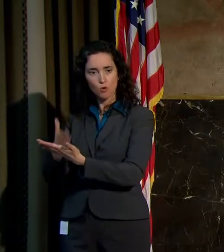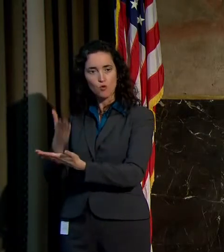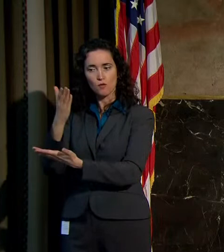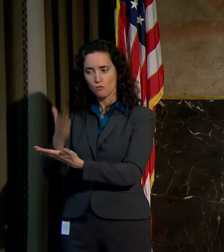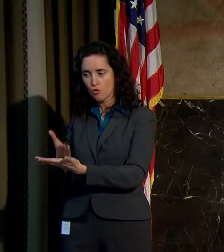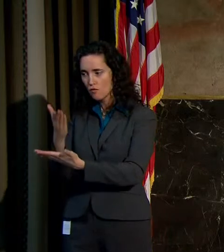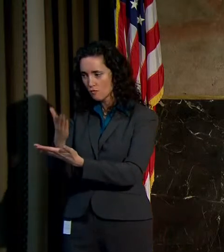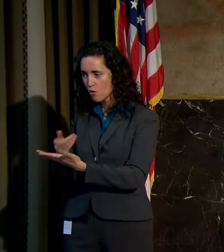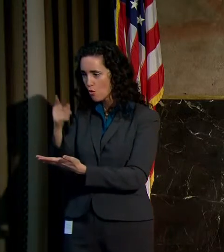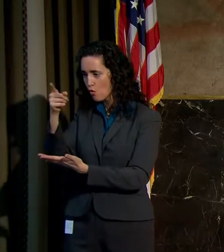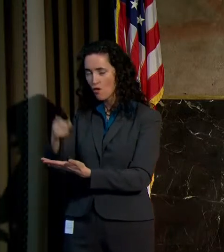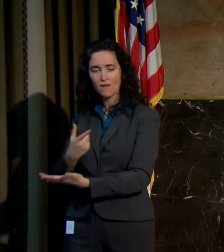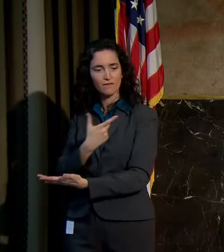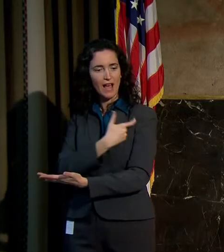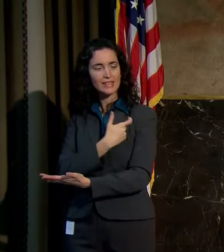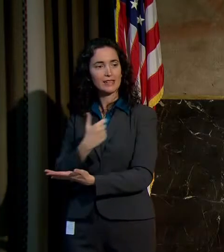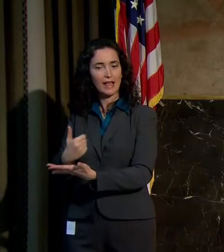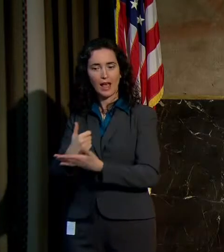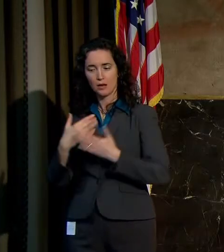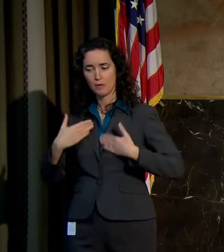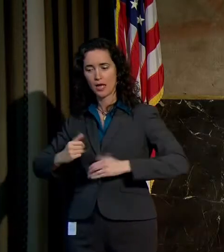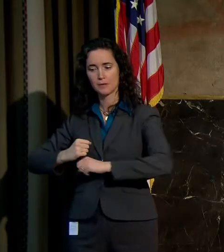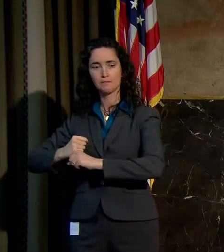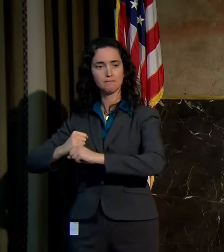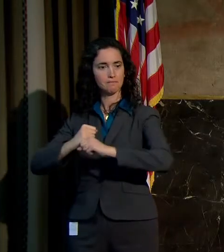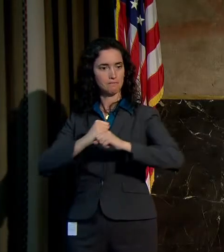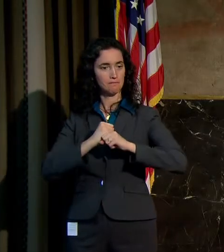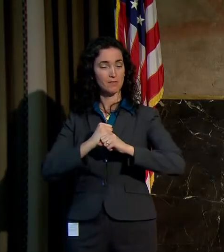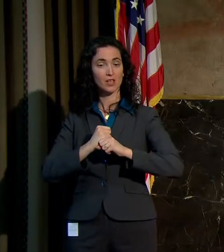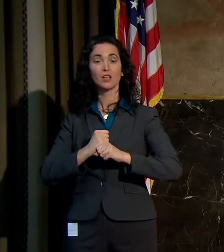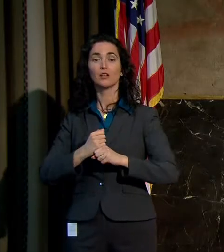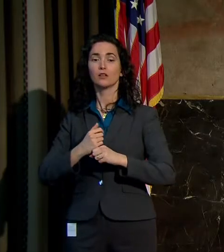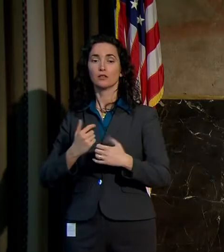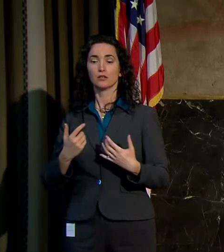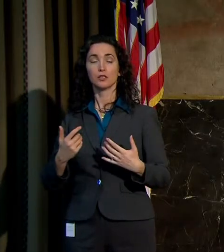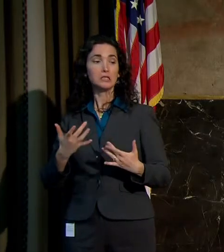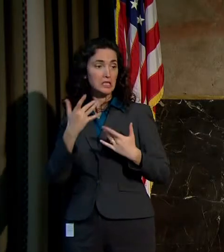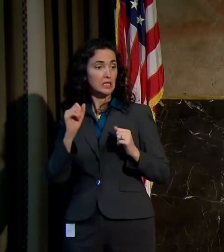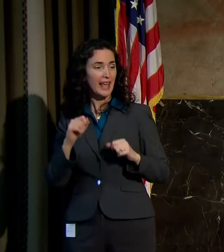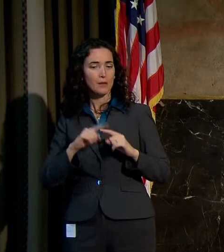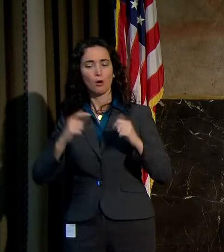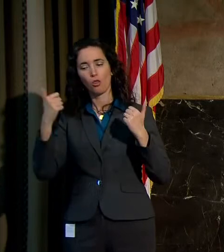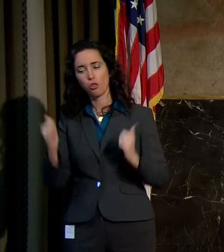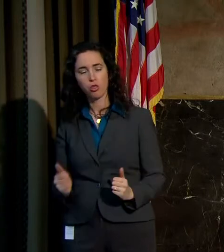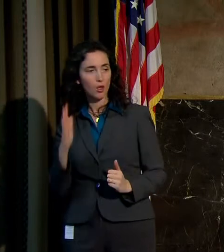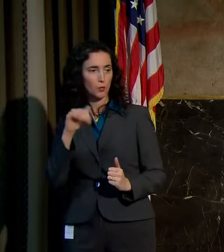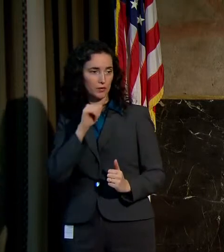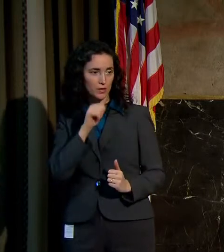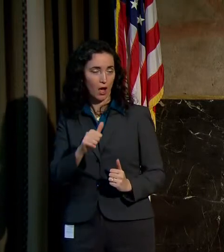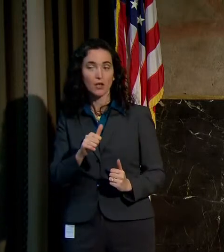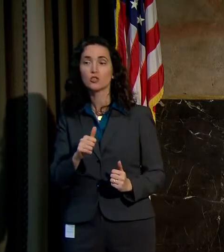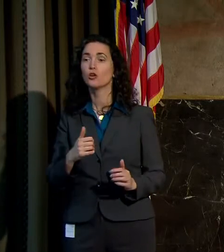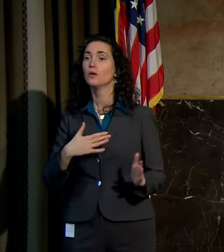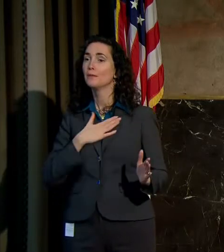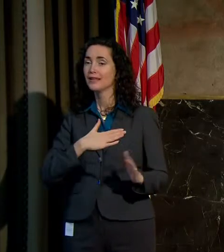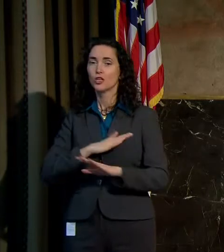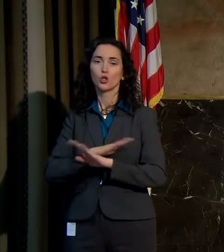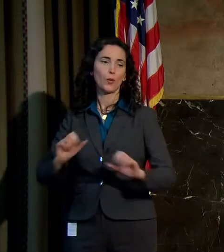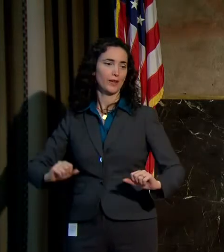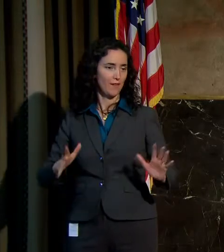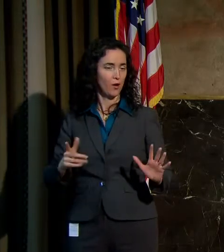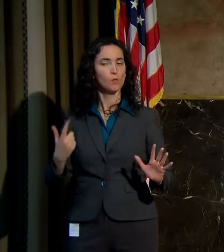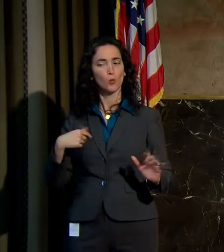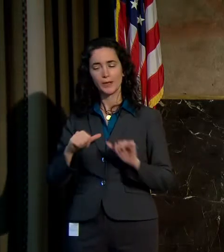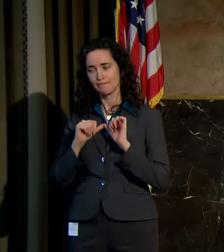to particularly prevent severe disease and death, what they're really designed to do. So I would encourage people not to give up. We haven't given up, and continue to